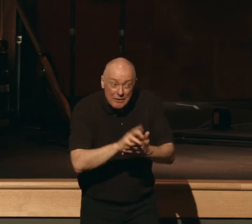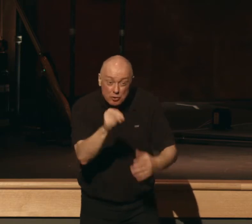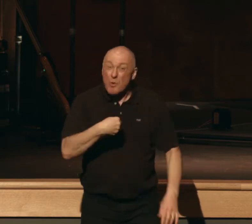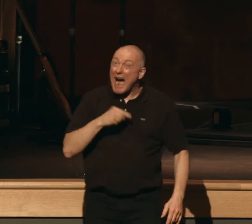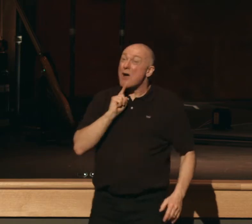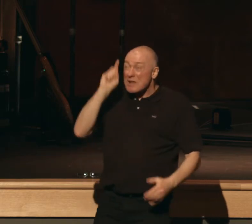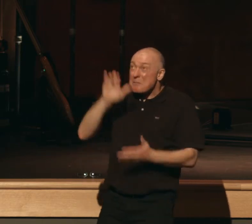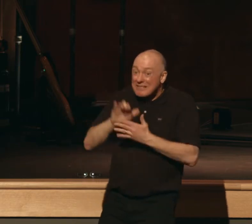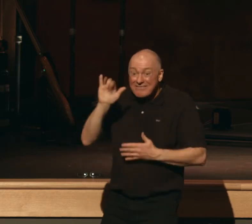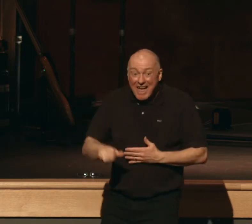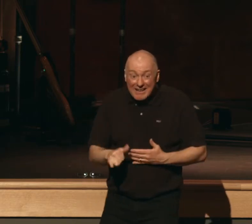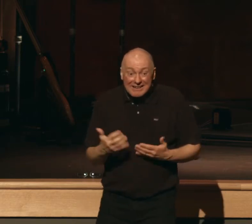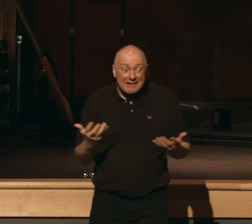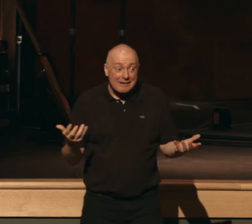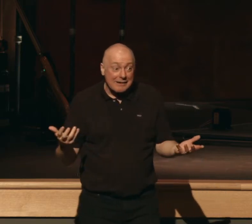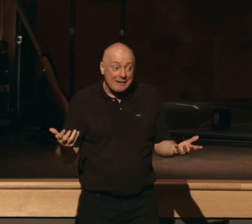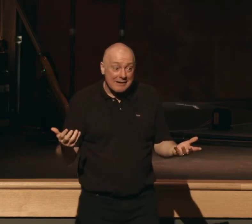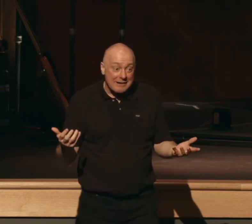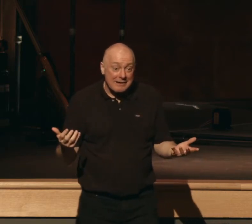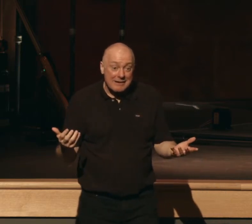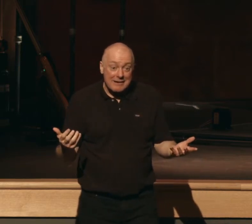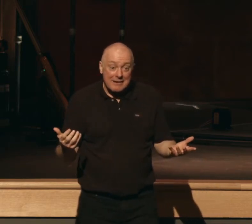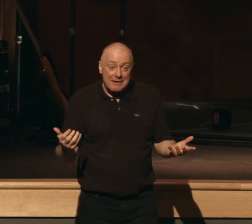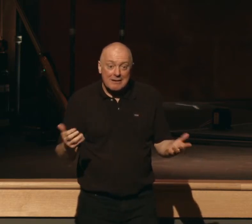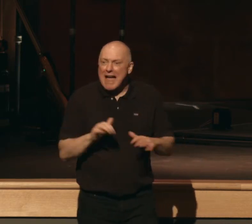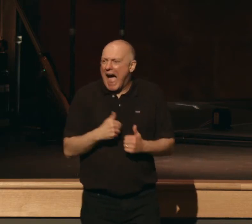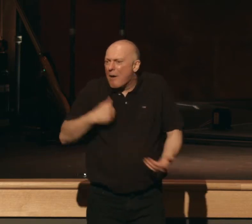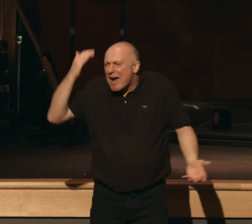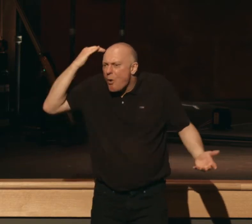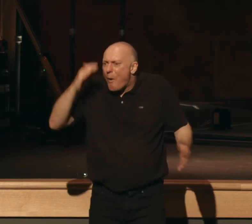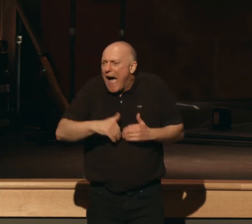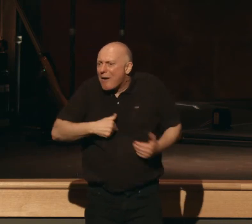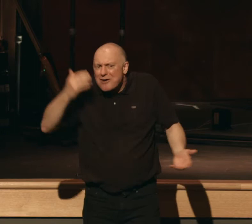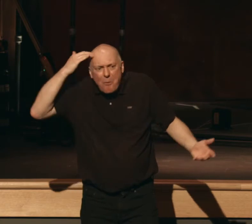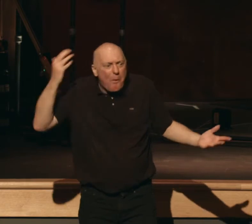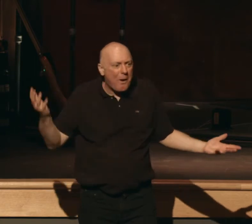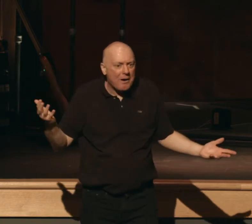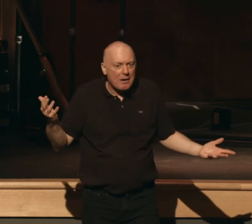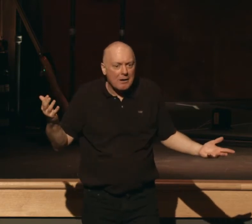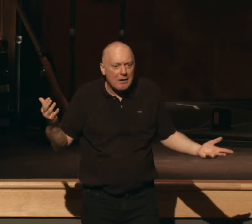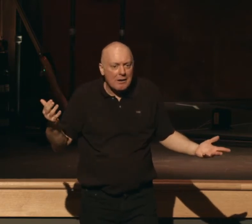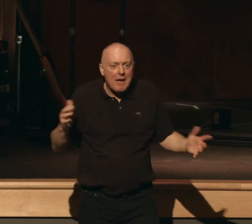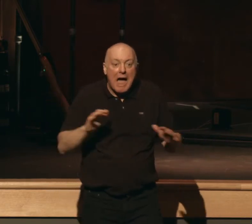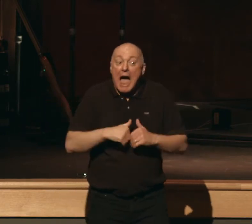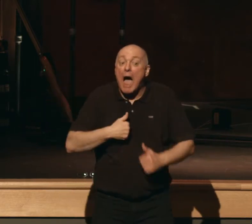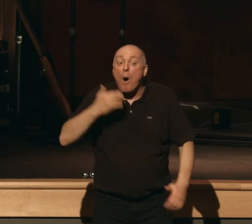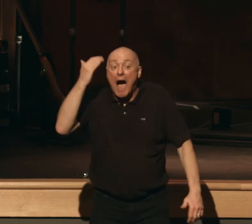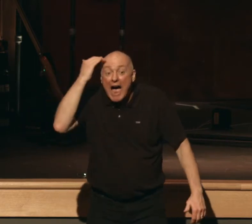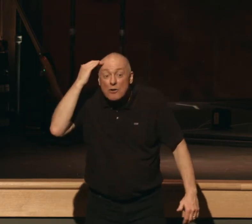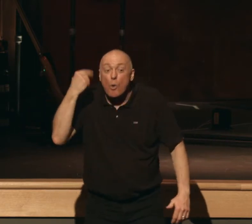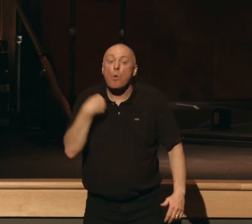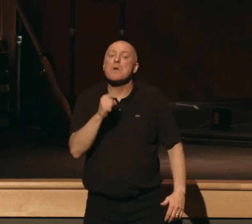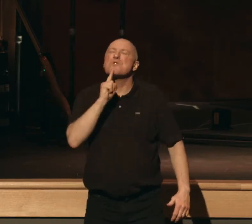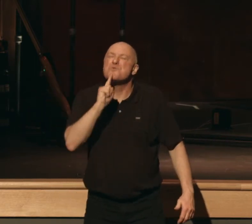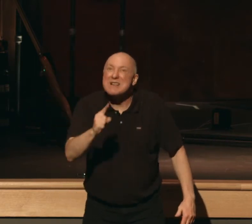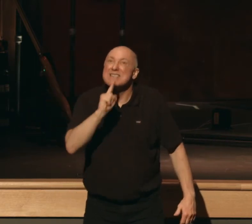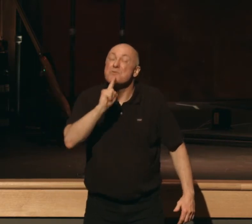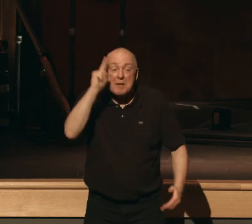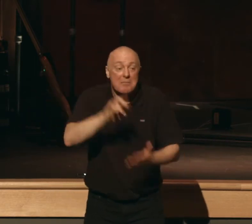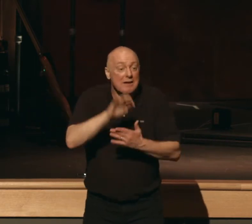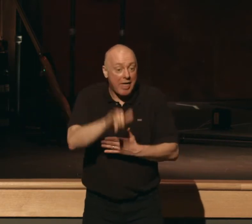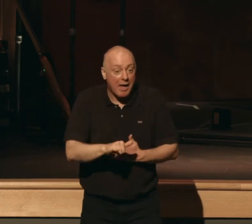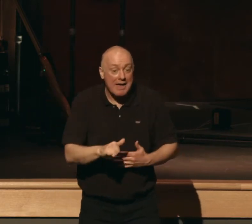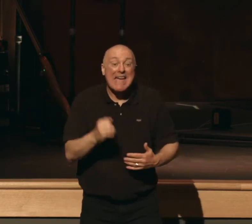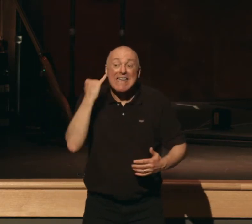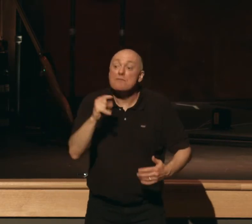really believe that? Well, how do I know? Well, here's how I know if we really believe it. If